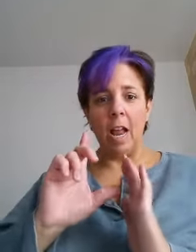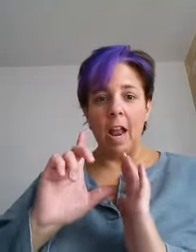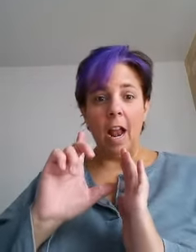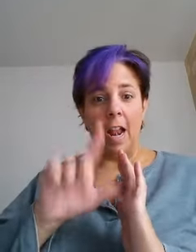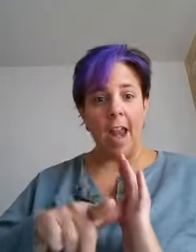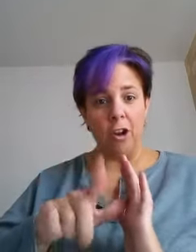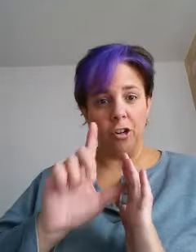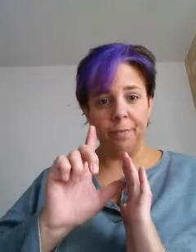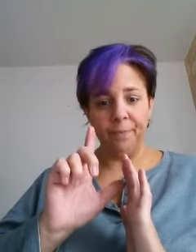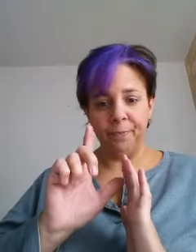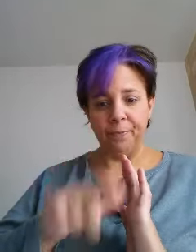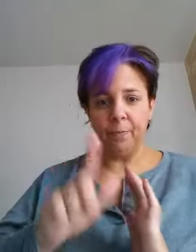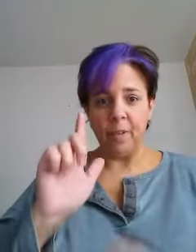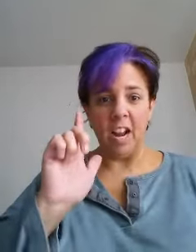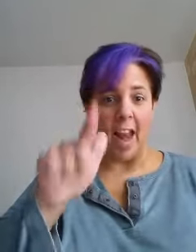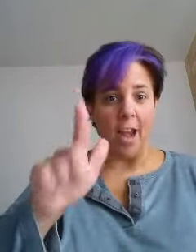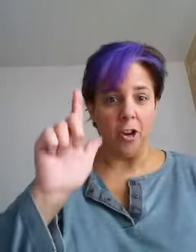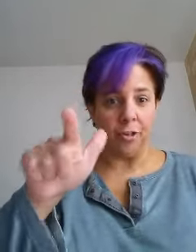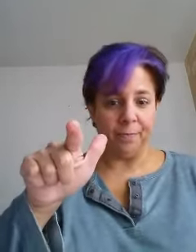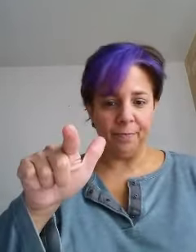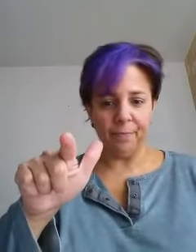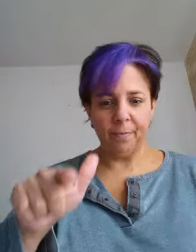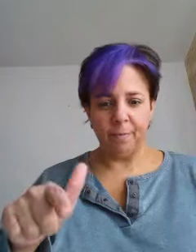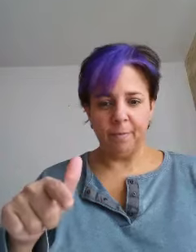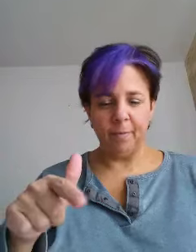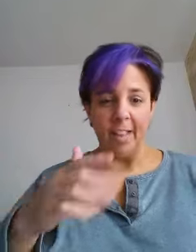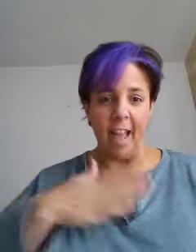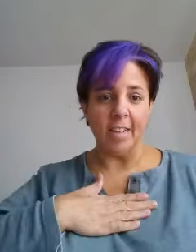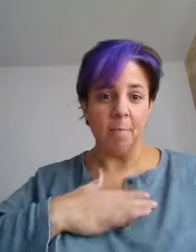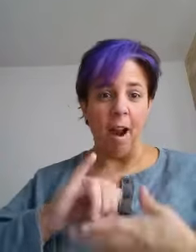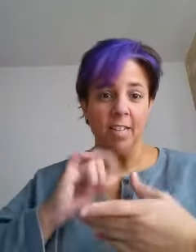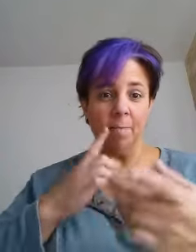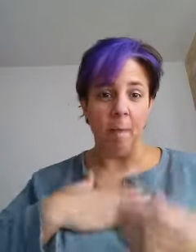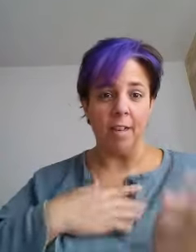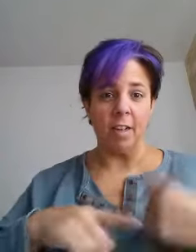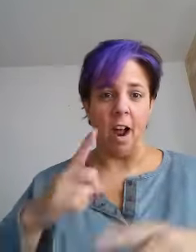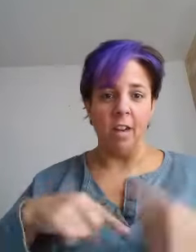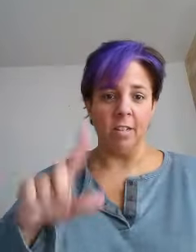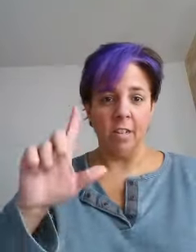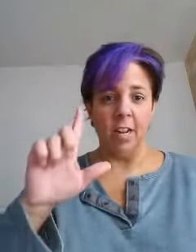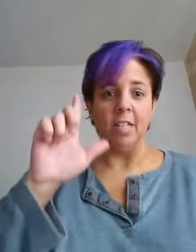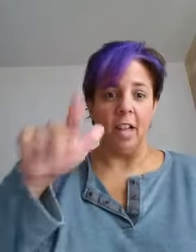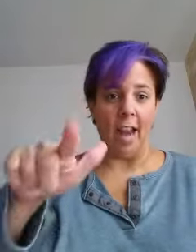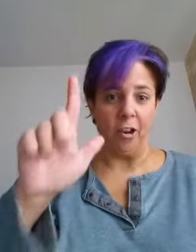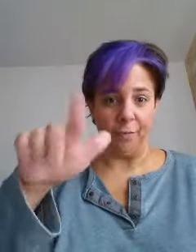Later. Later. But that's my sign. Is later.